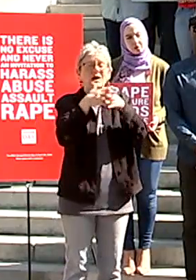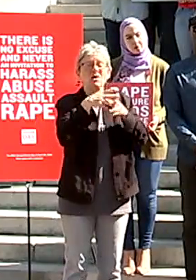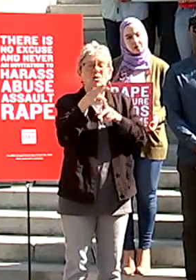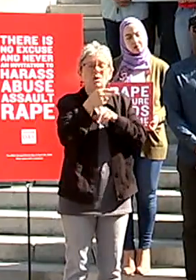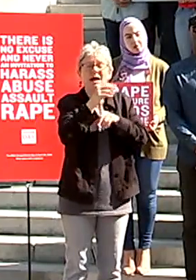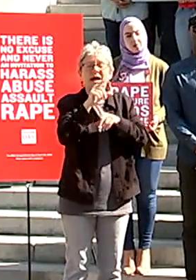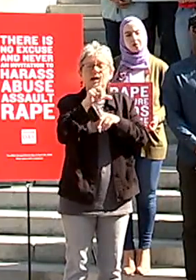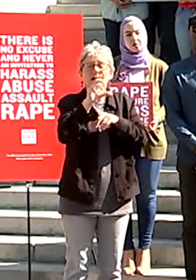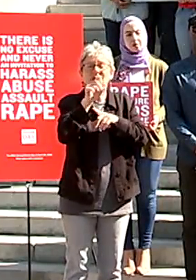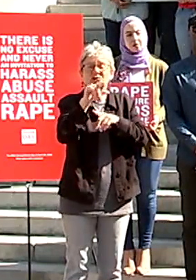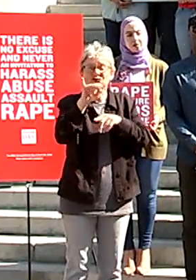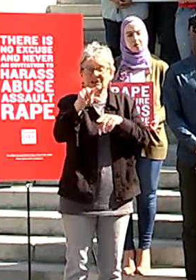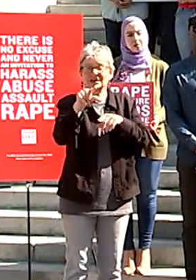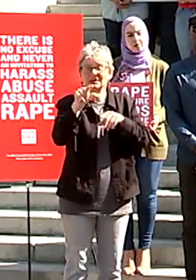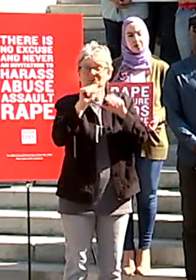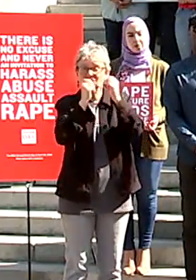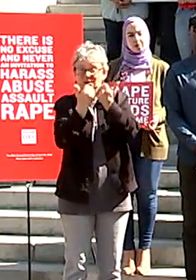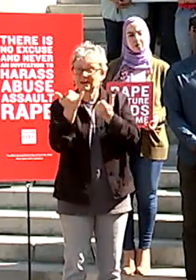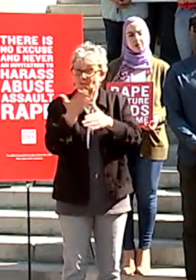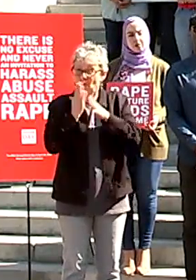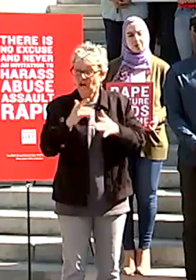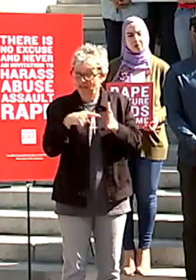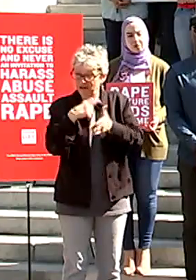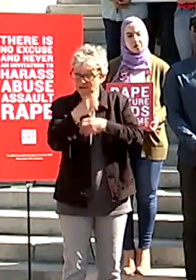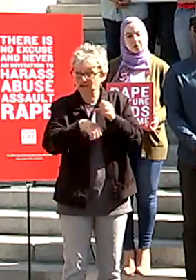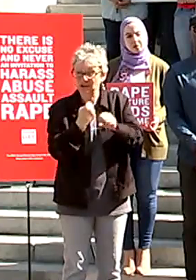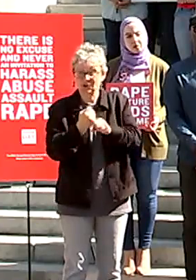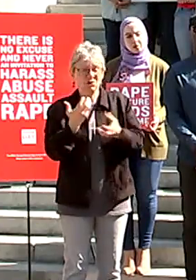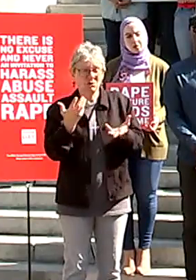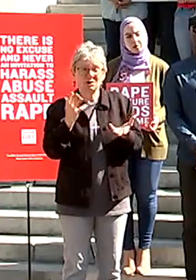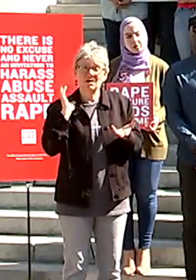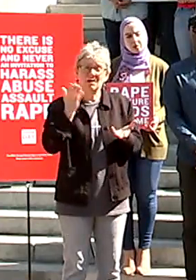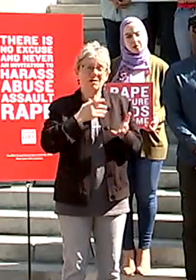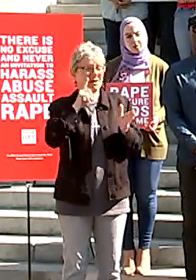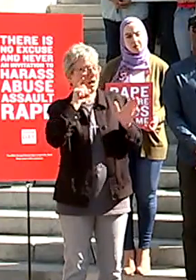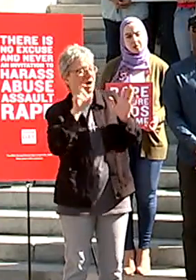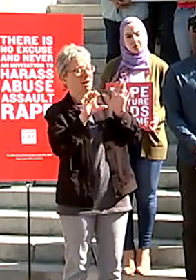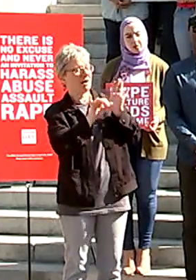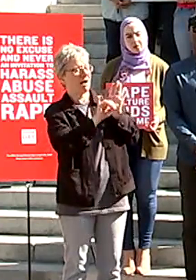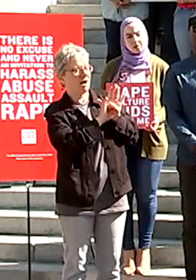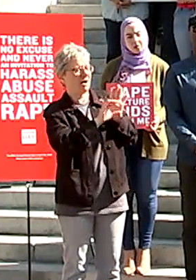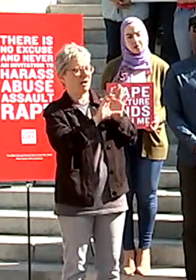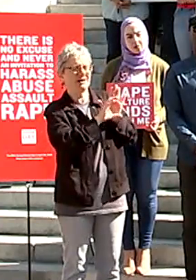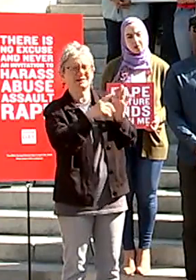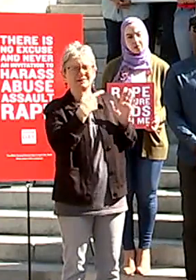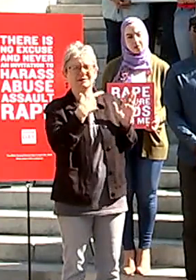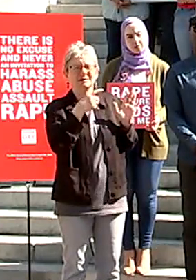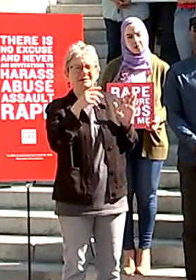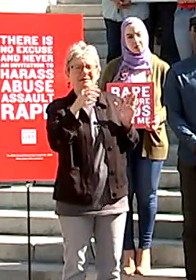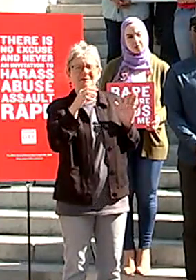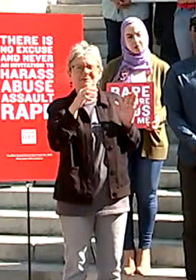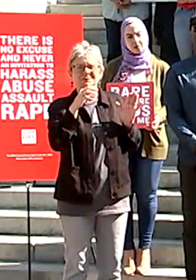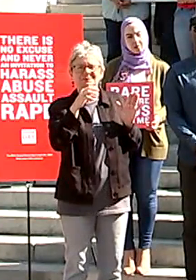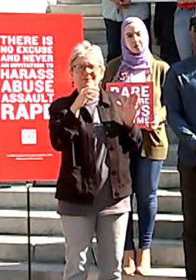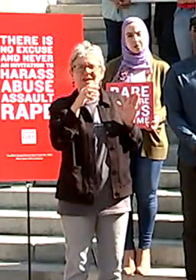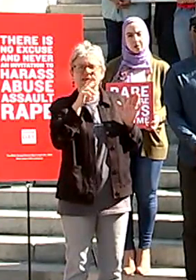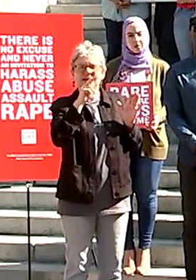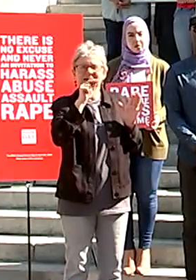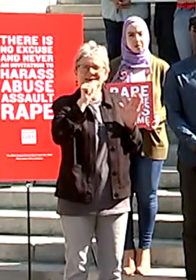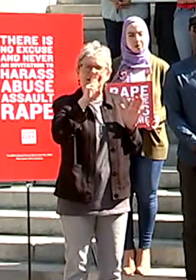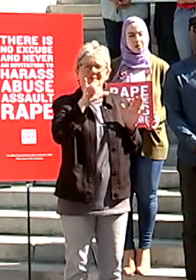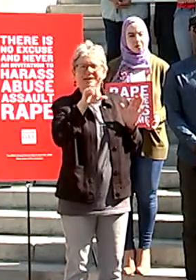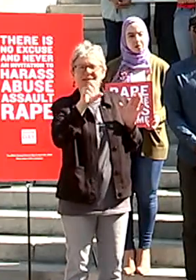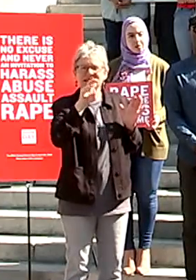Lodging Association is a partner this year as our iconic Navy denim sponsor, and I'm so